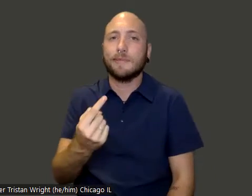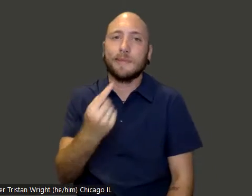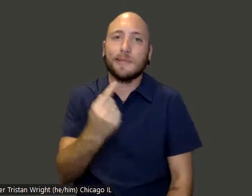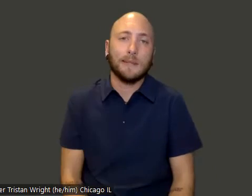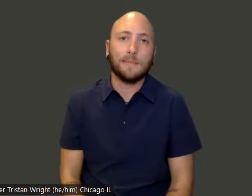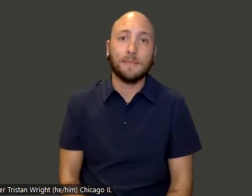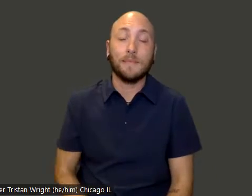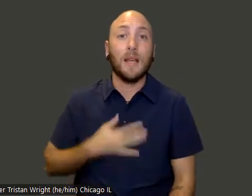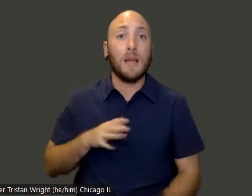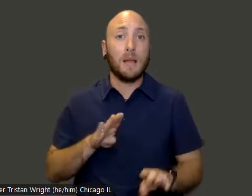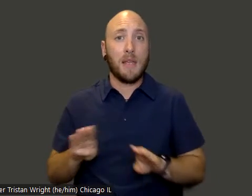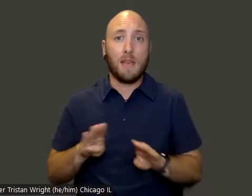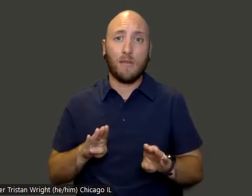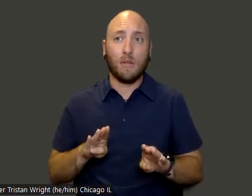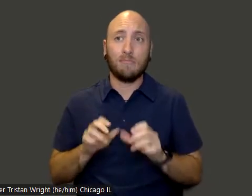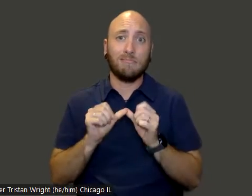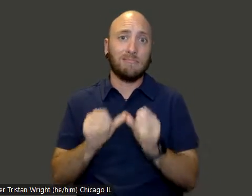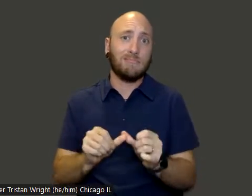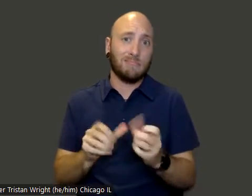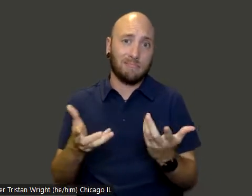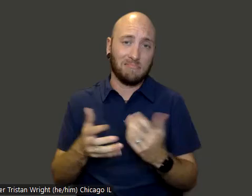continued to follow me.